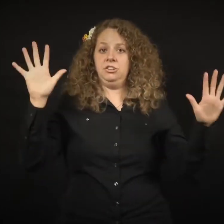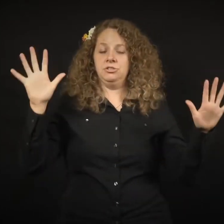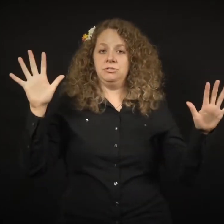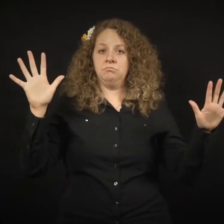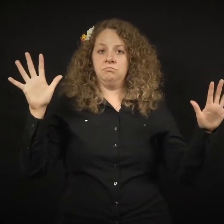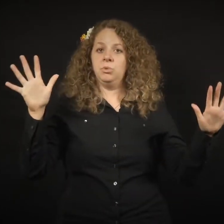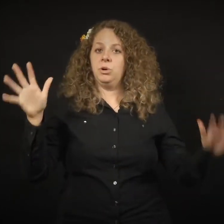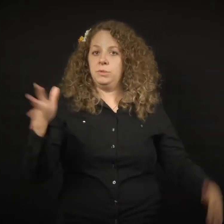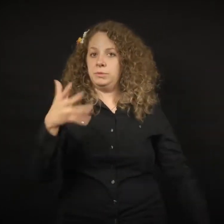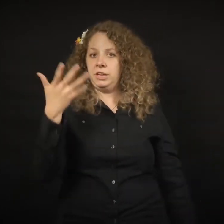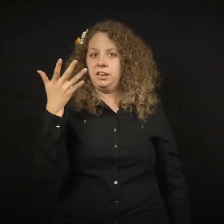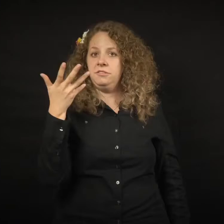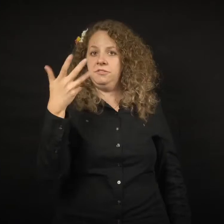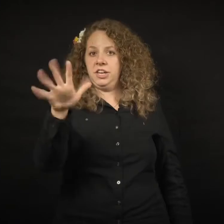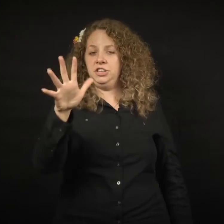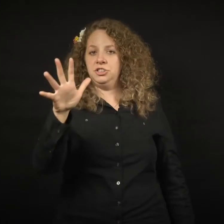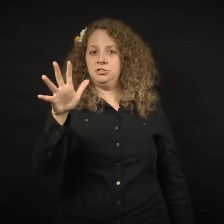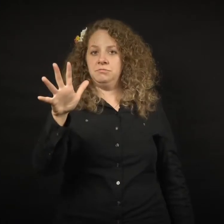Finish, or with one hand, finish.